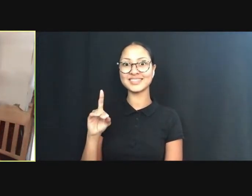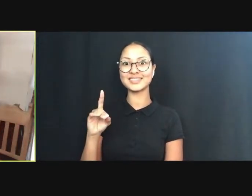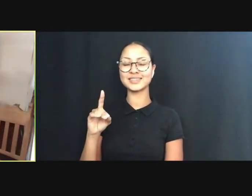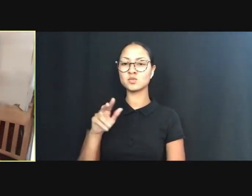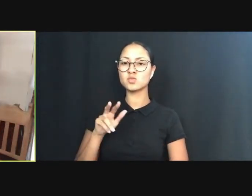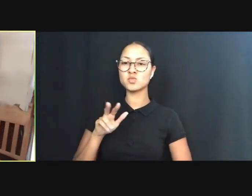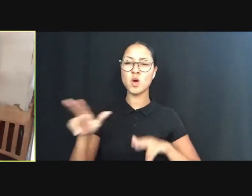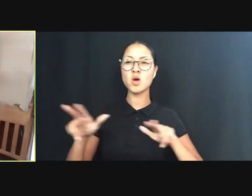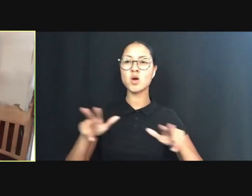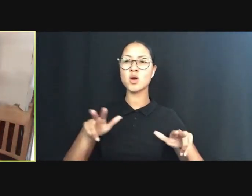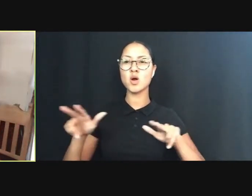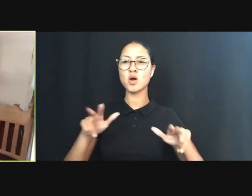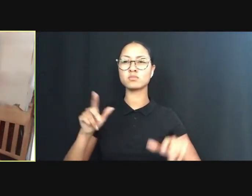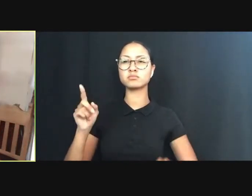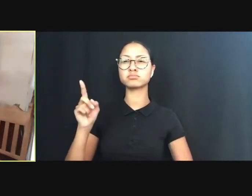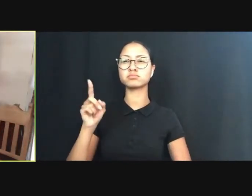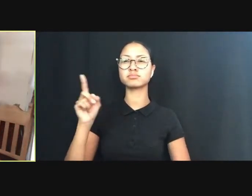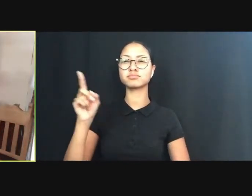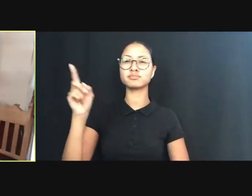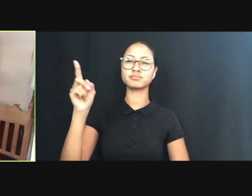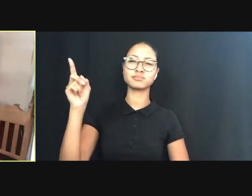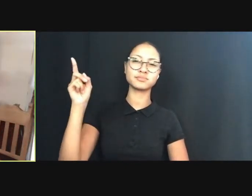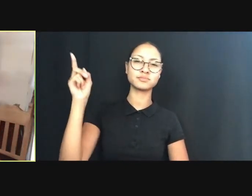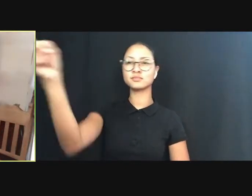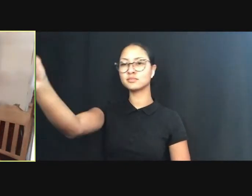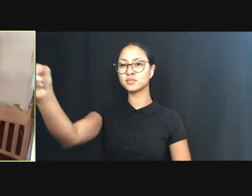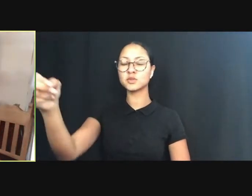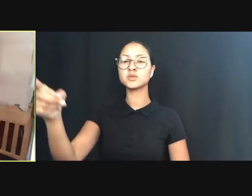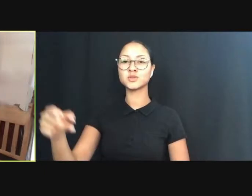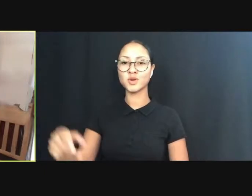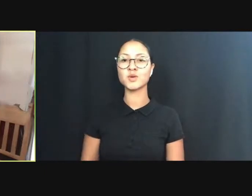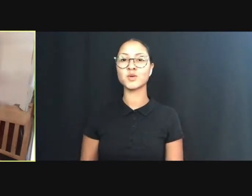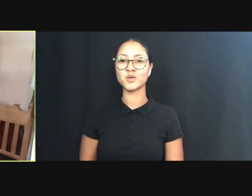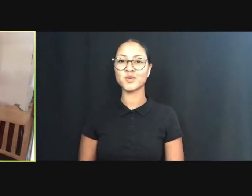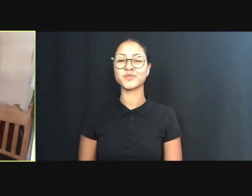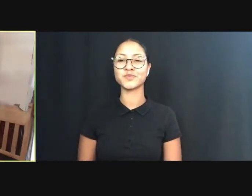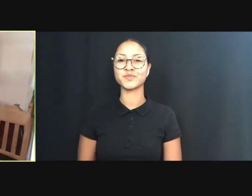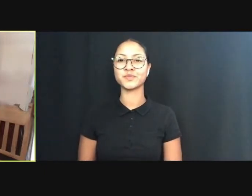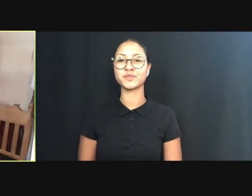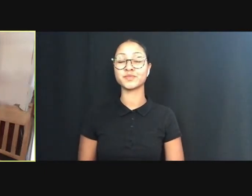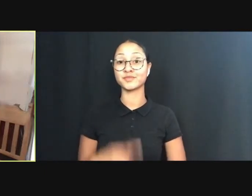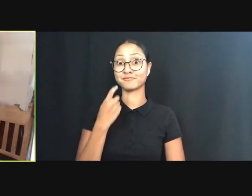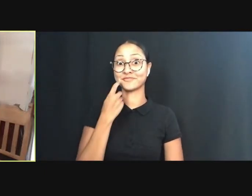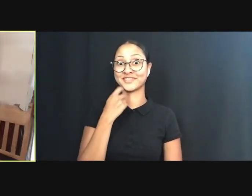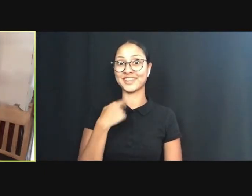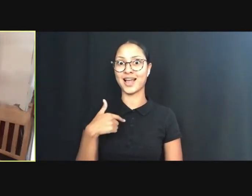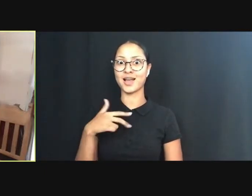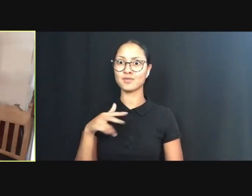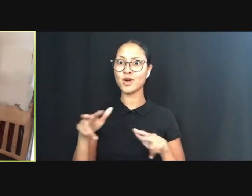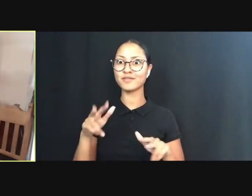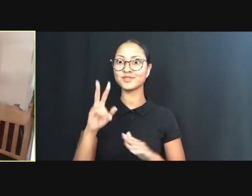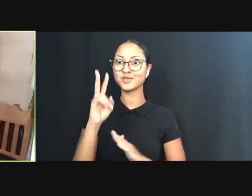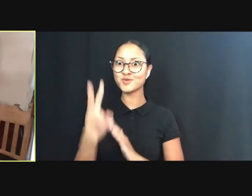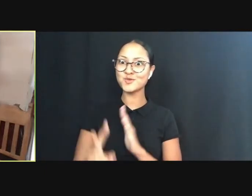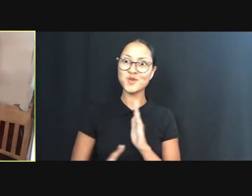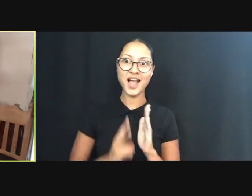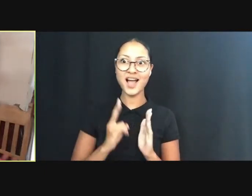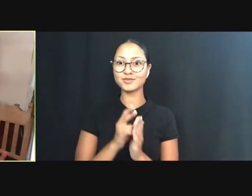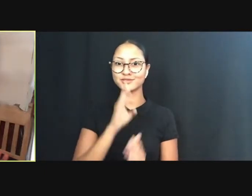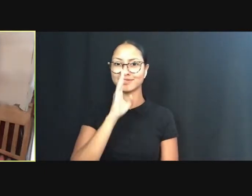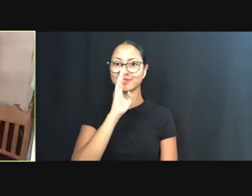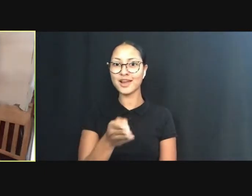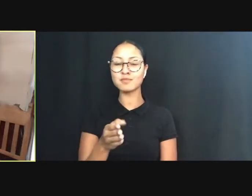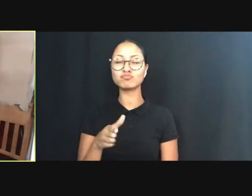right? So I'm getting back to that. You know, the other day I walked for like 2 hours just to like